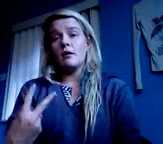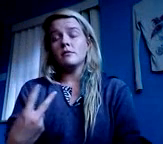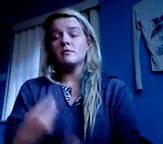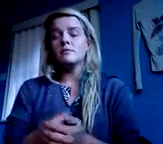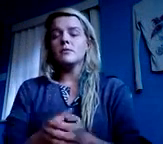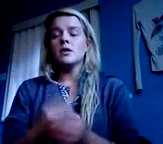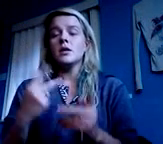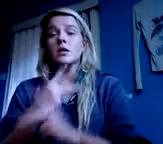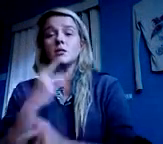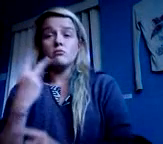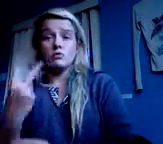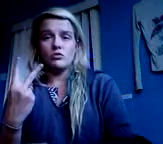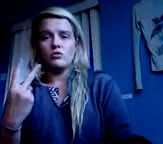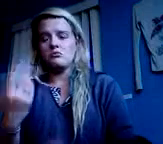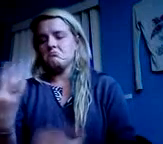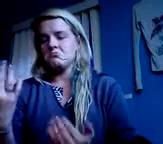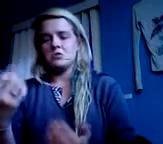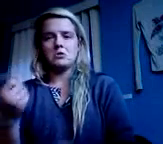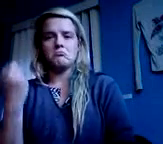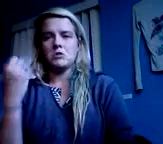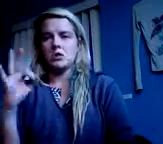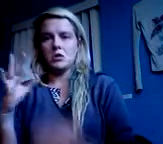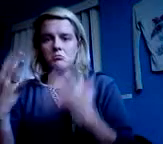6 times 2 is 12.